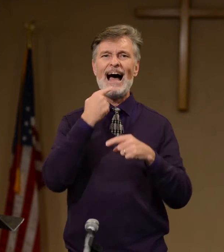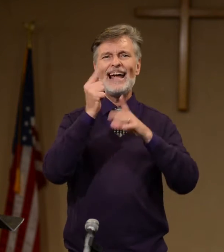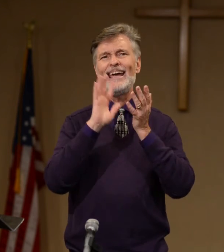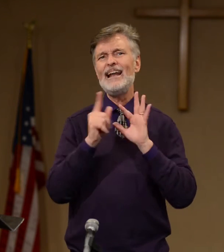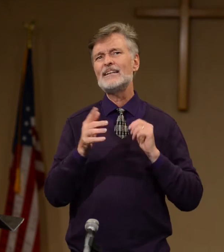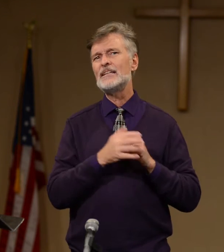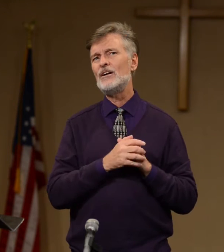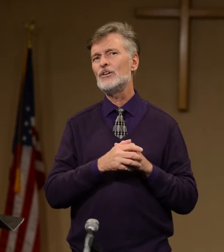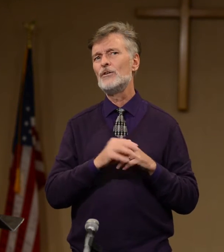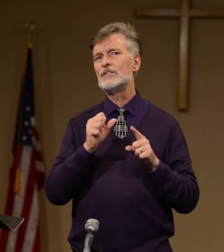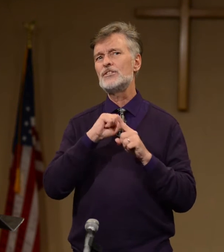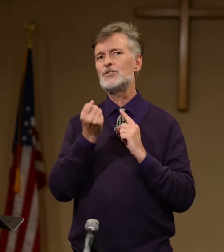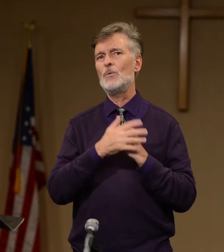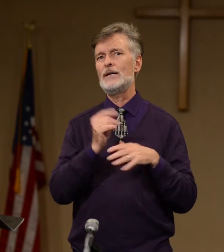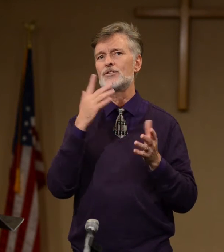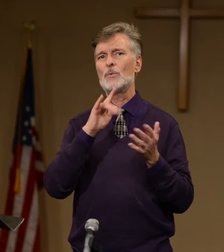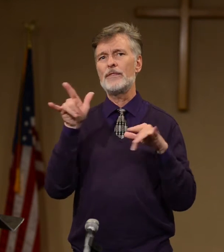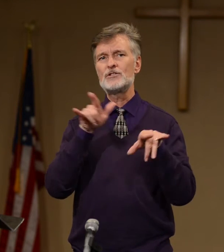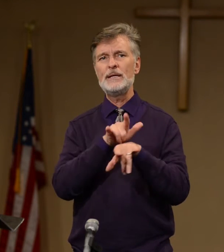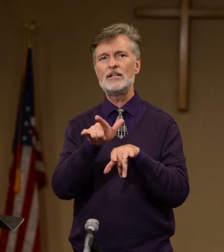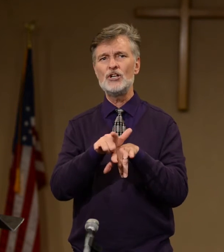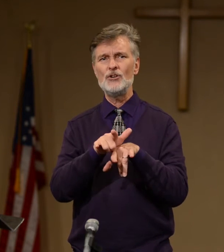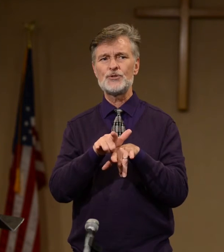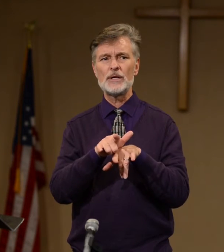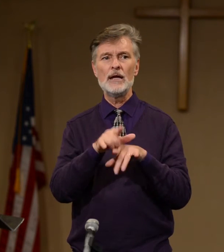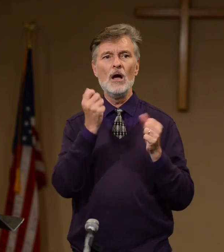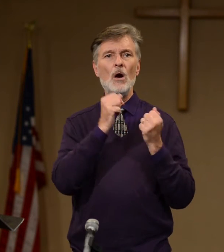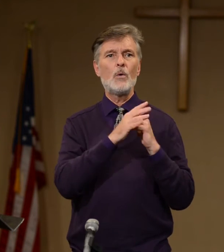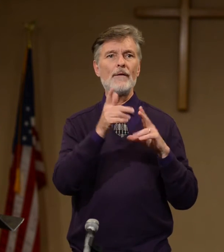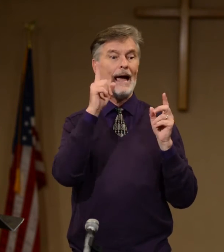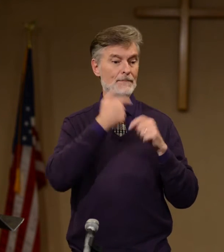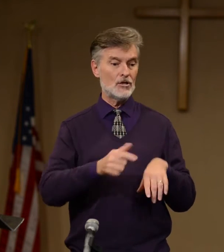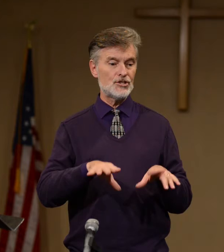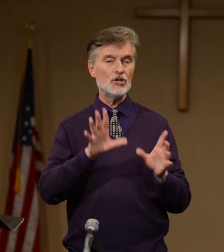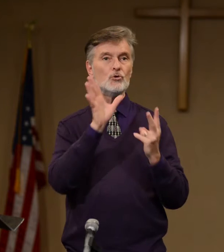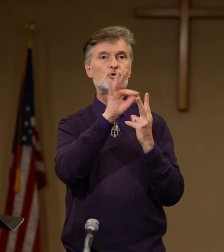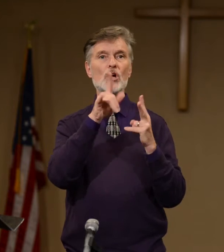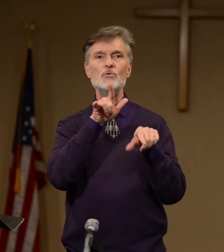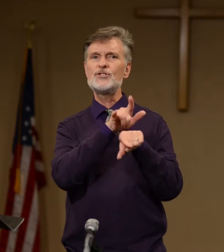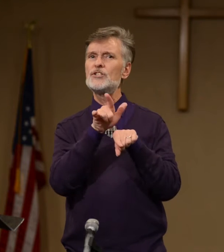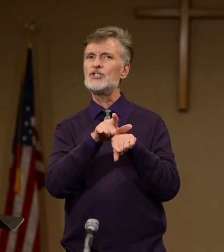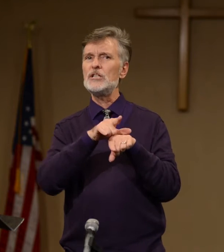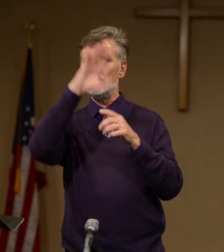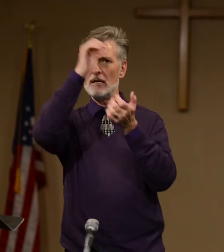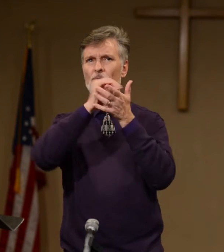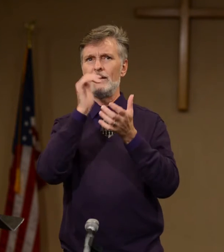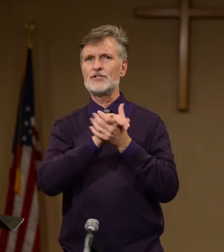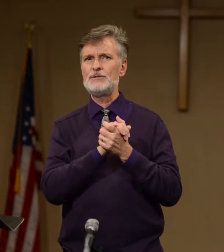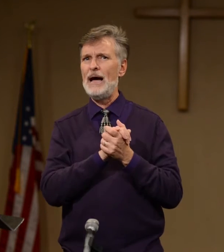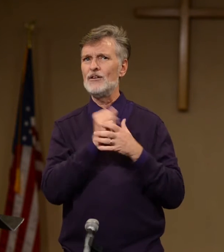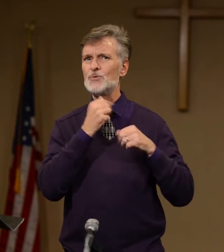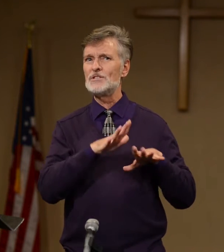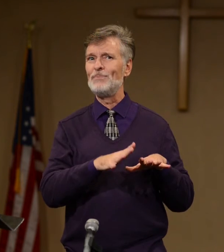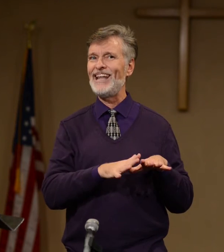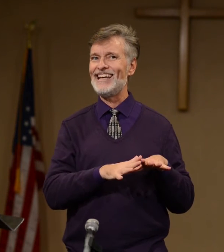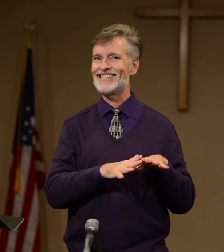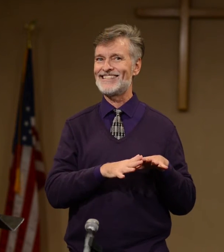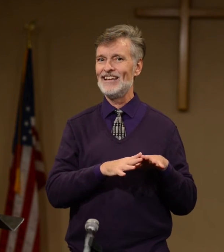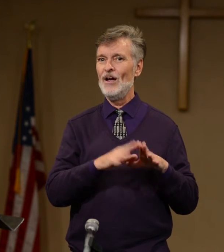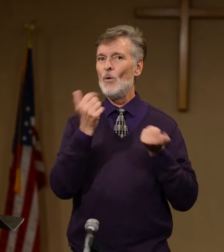I cannot tell you of a situation where there's been adultery, where that person who chose to cheat on their spouse was blessed, where